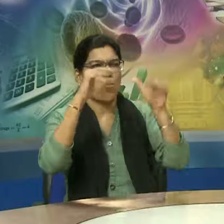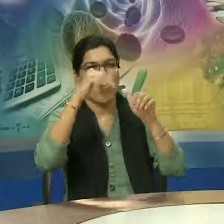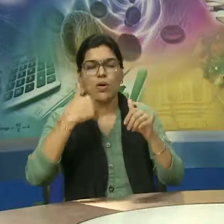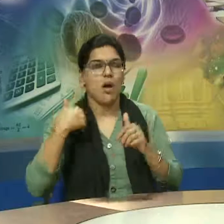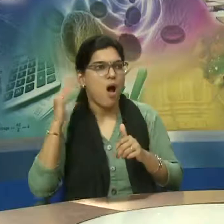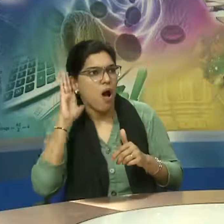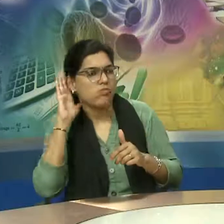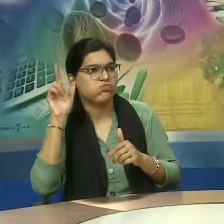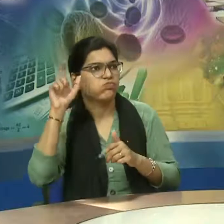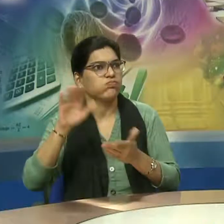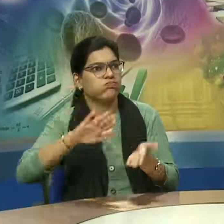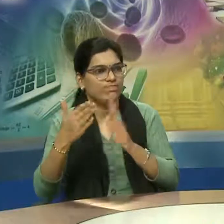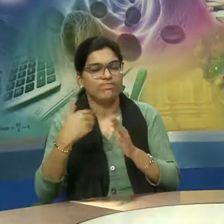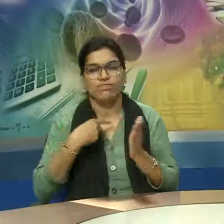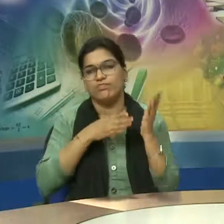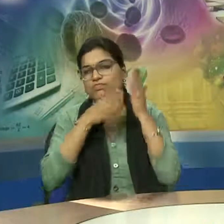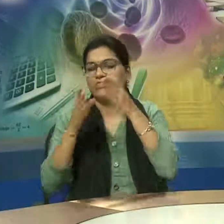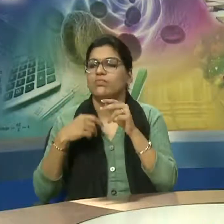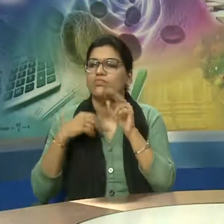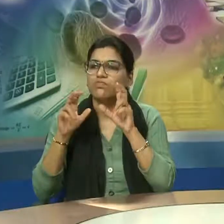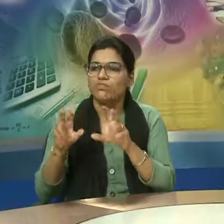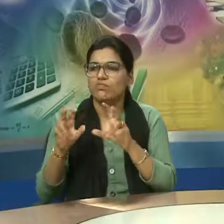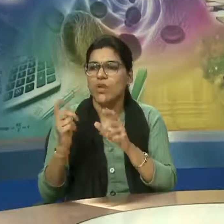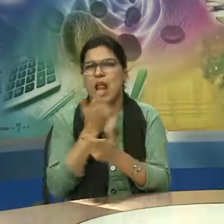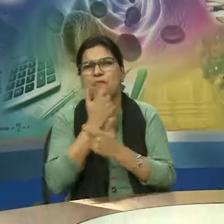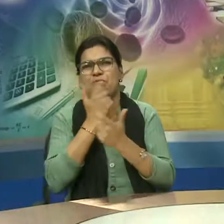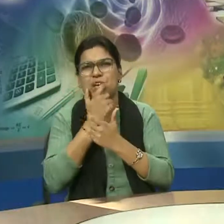this as we grow up